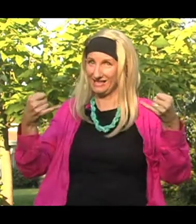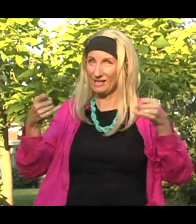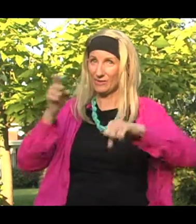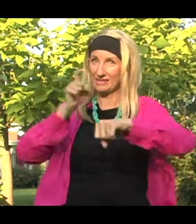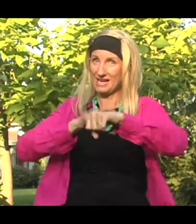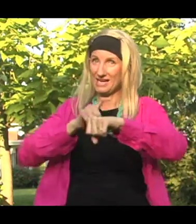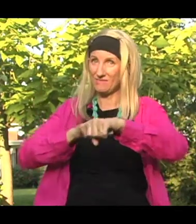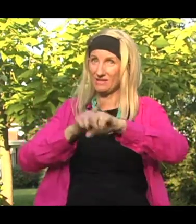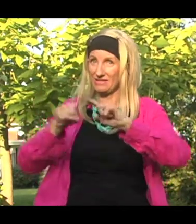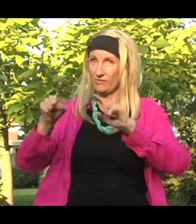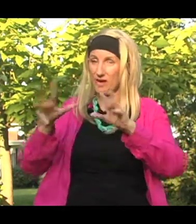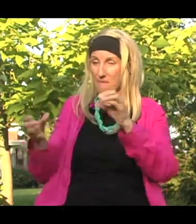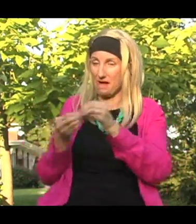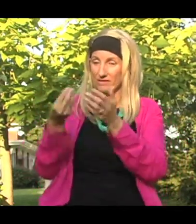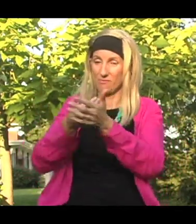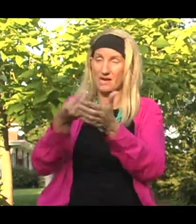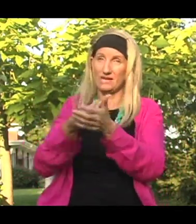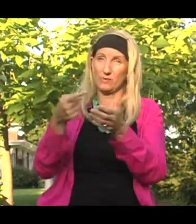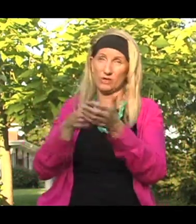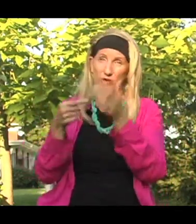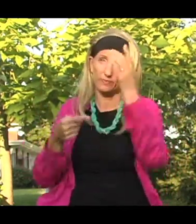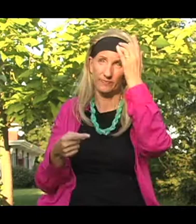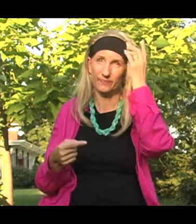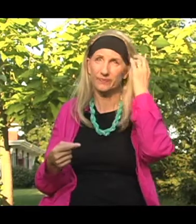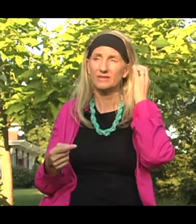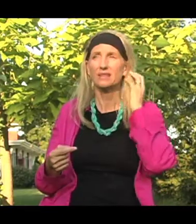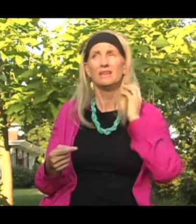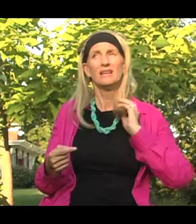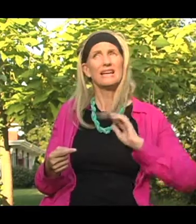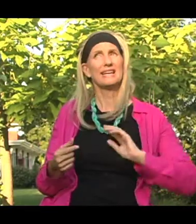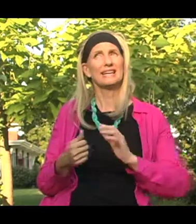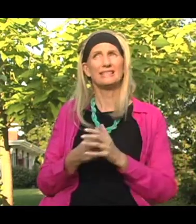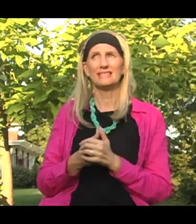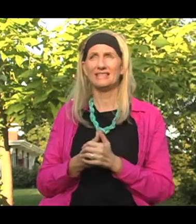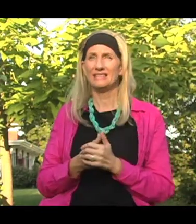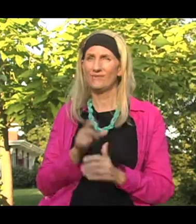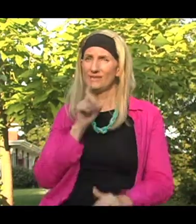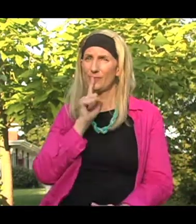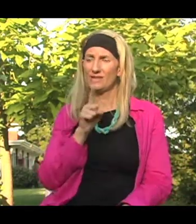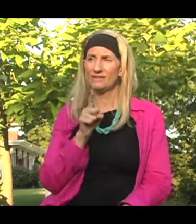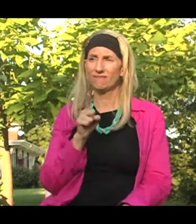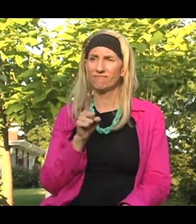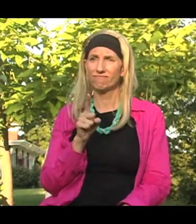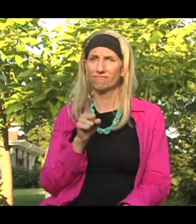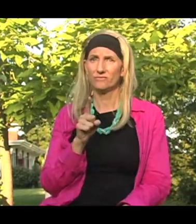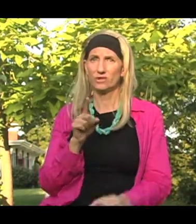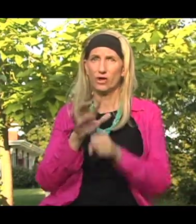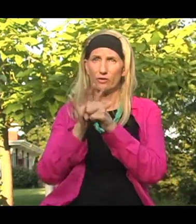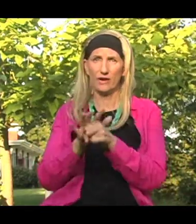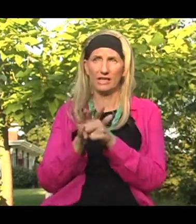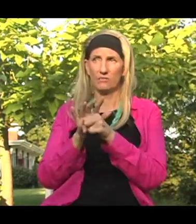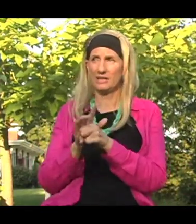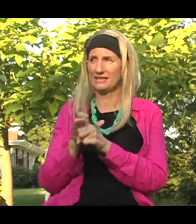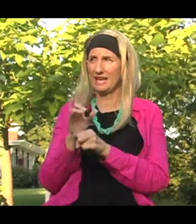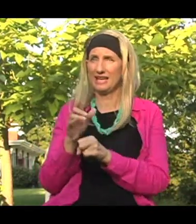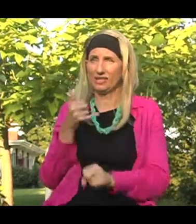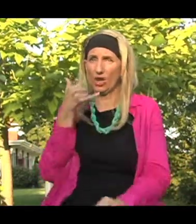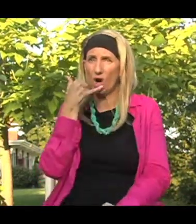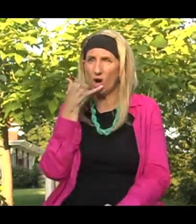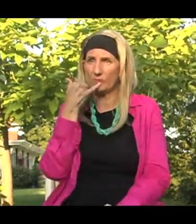was time that different amounts of money was due. And it was pretty nerve-wracking because I had to call